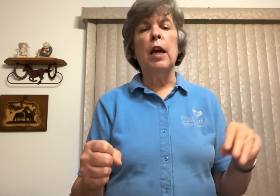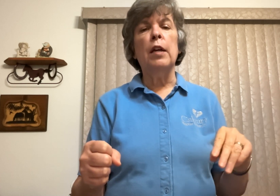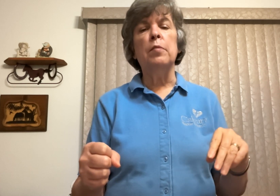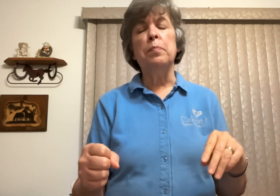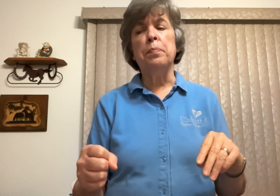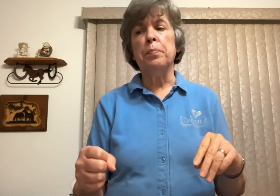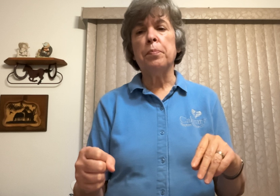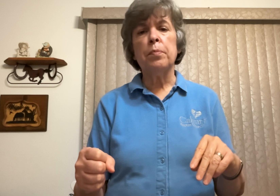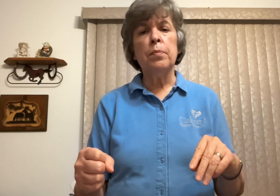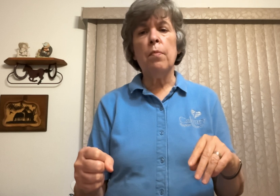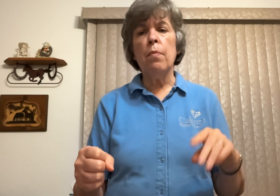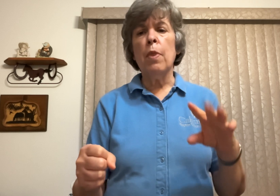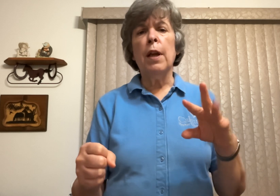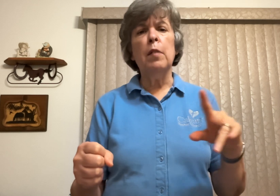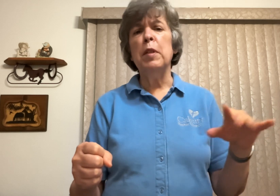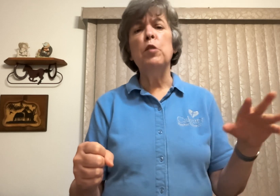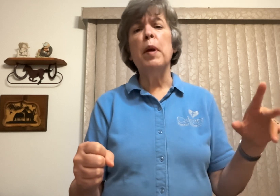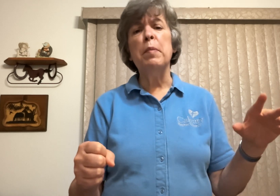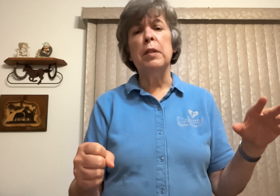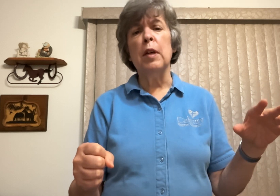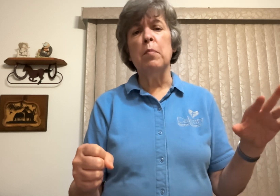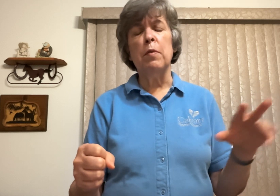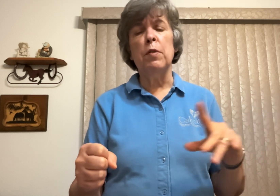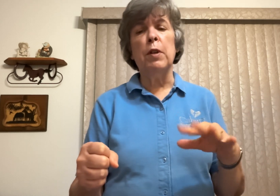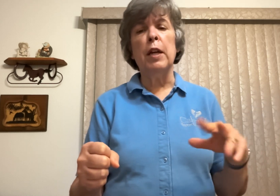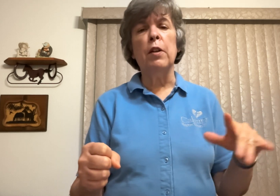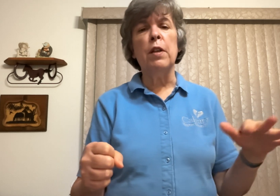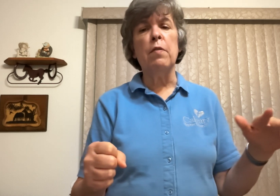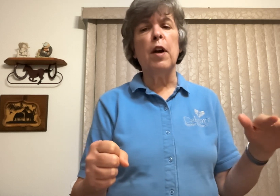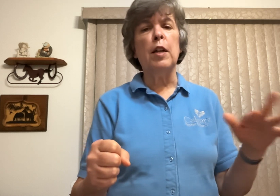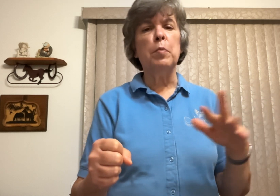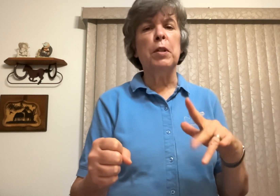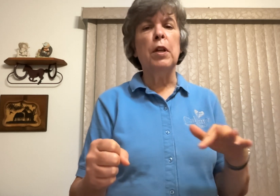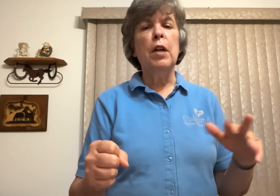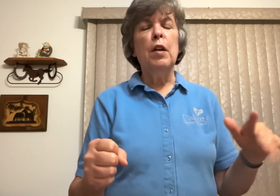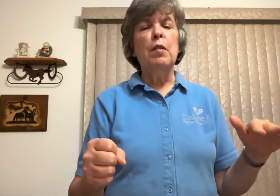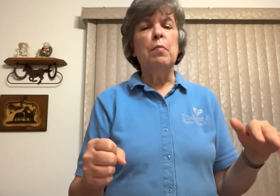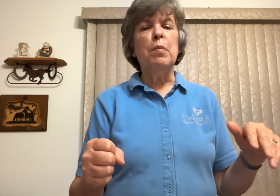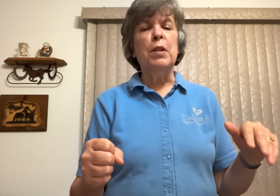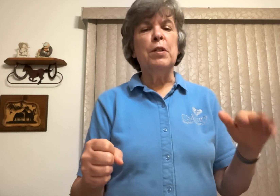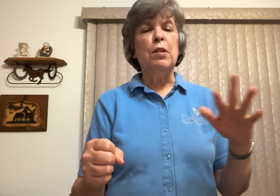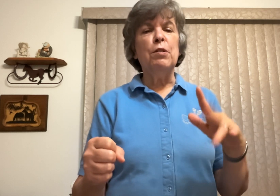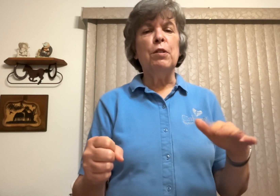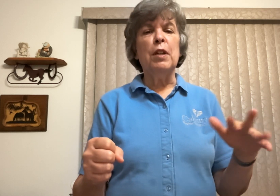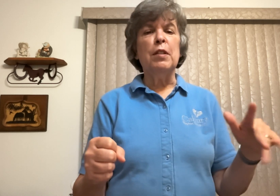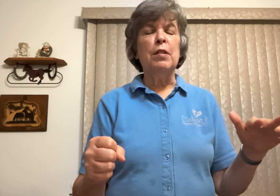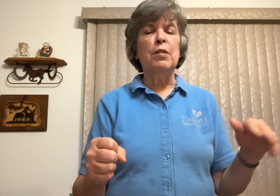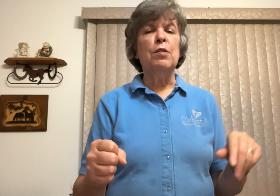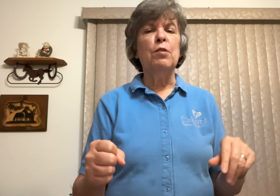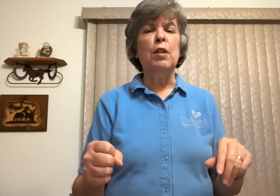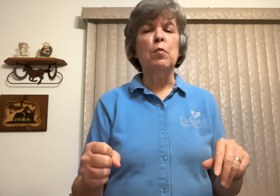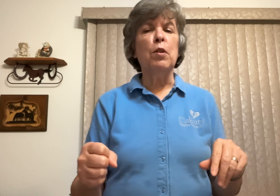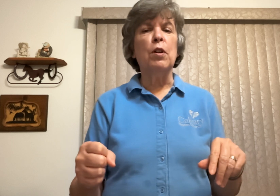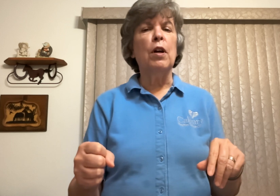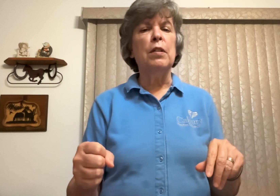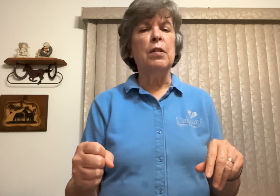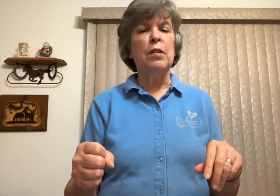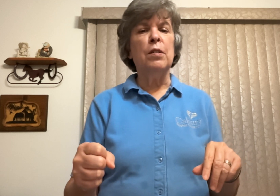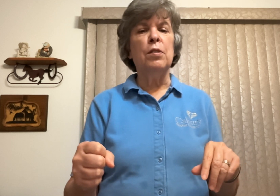can. I mean, you may miss some if you can't go that fast, but you can work on doing